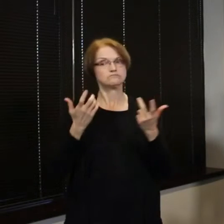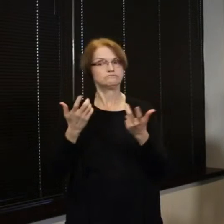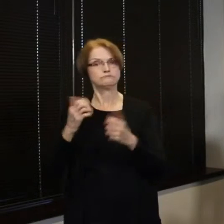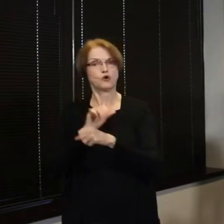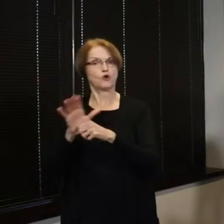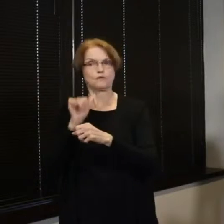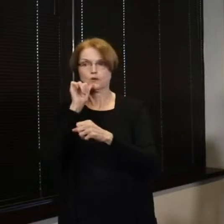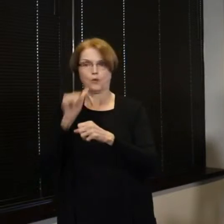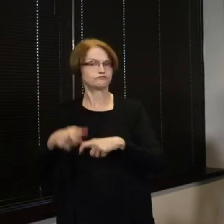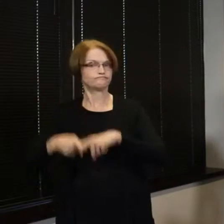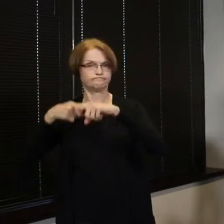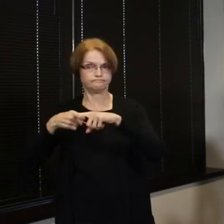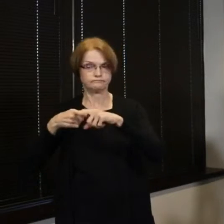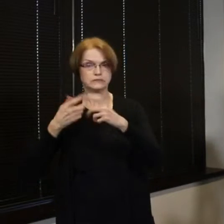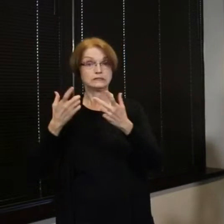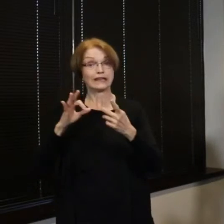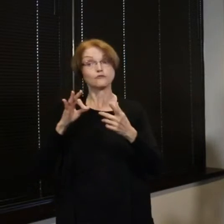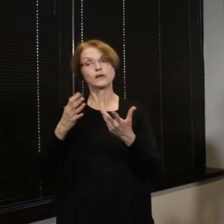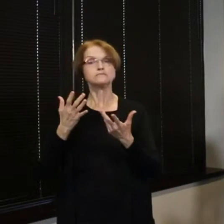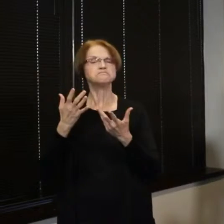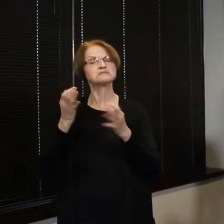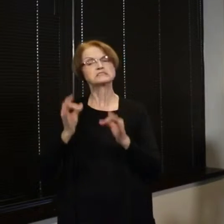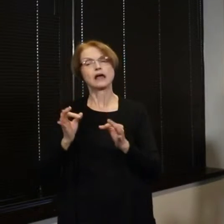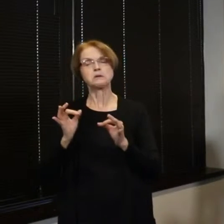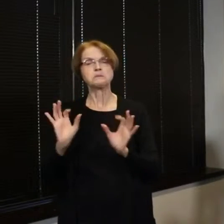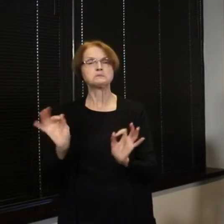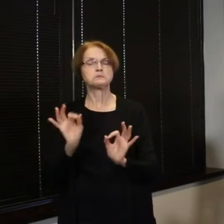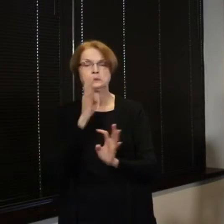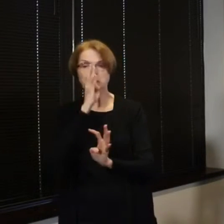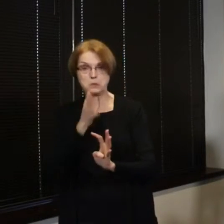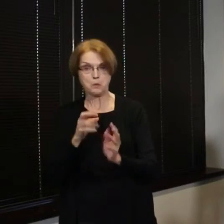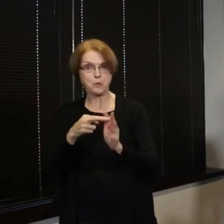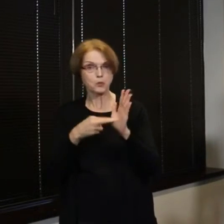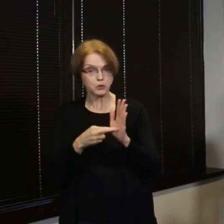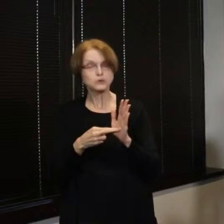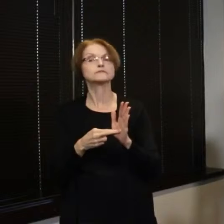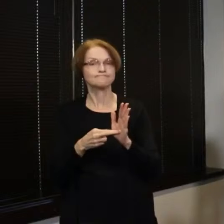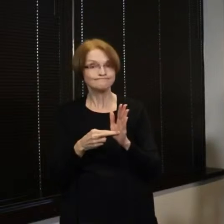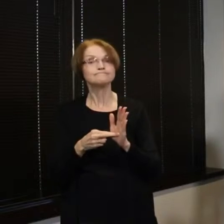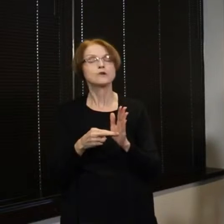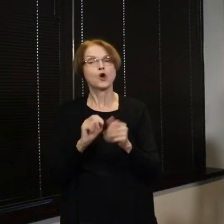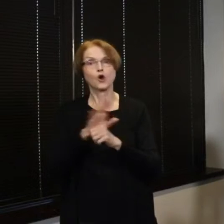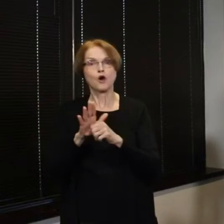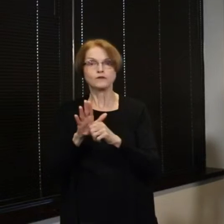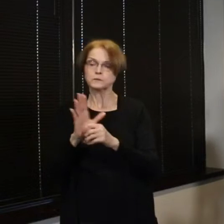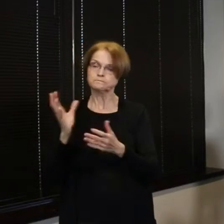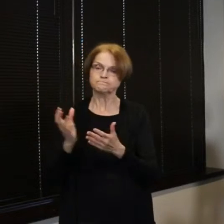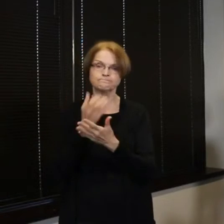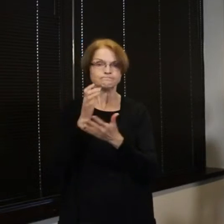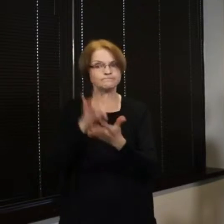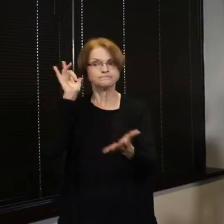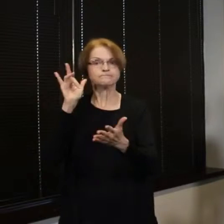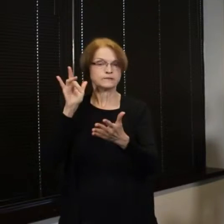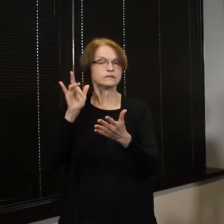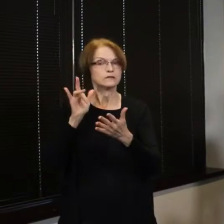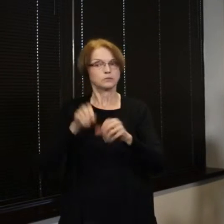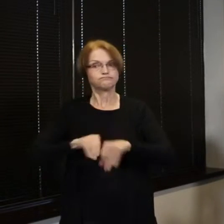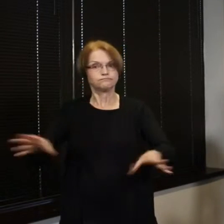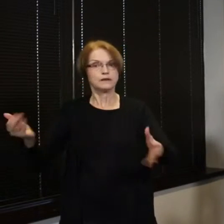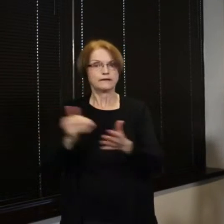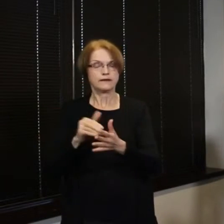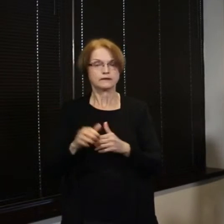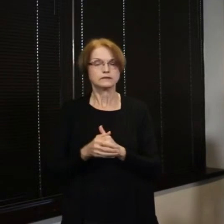will take advantage of that, and we'll start to see a lot of people get sick again. And we certainly want everybody to enjoy the holiday, but